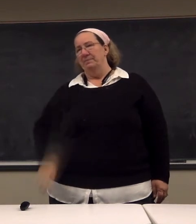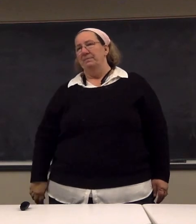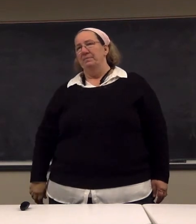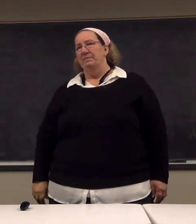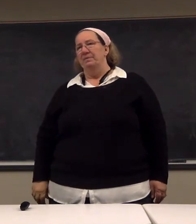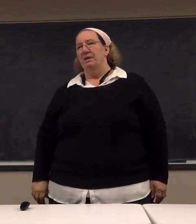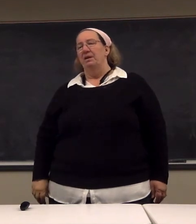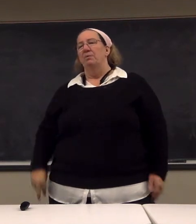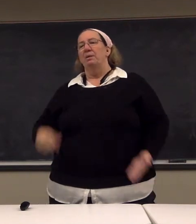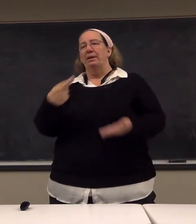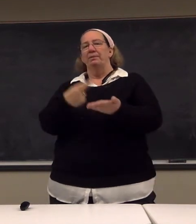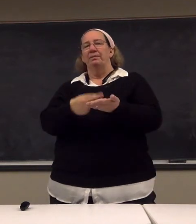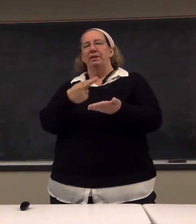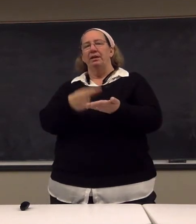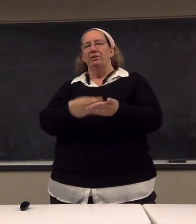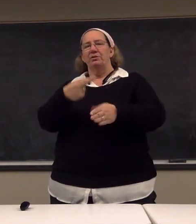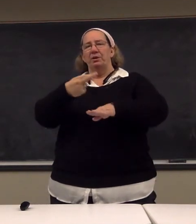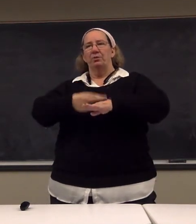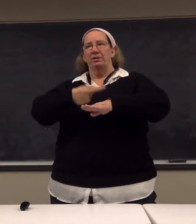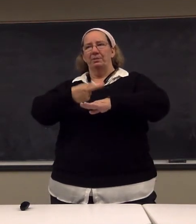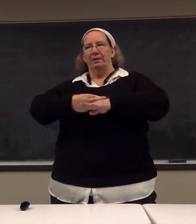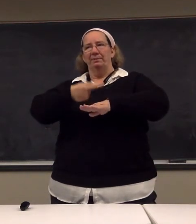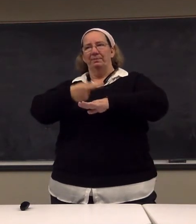rhyming. Rhyming. Either this way or this way.